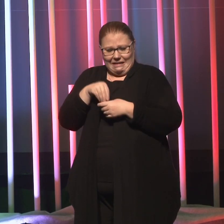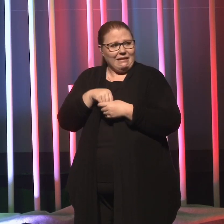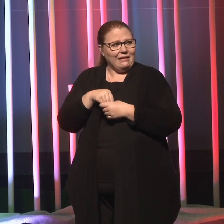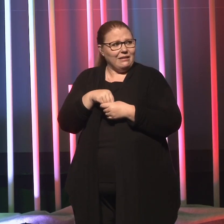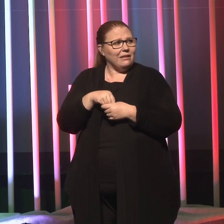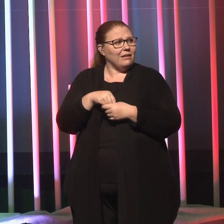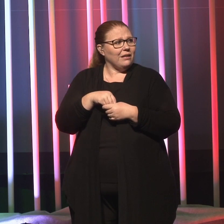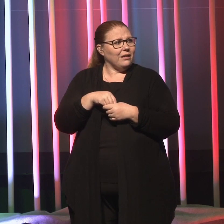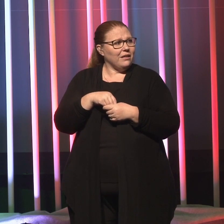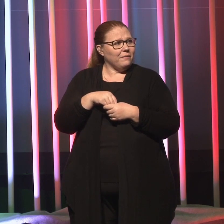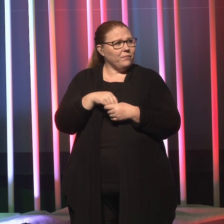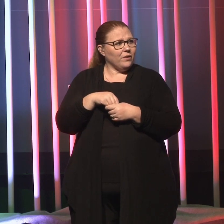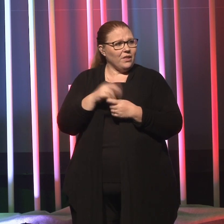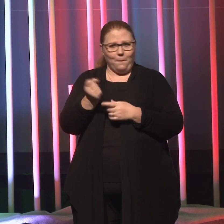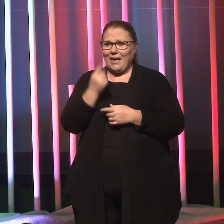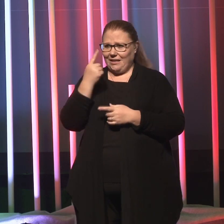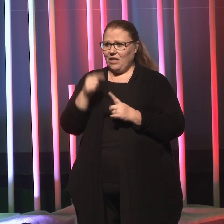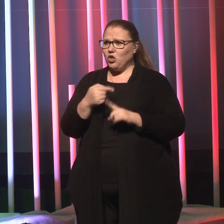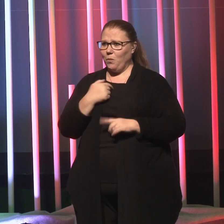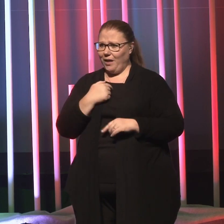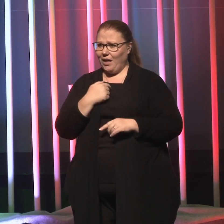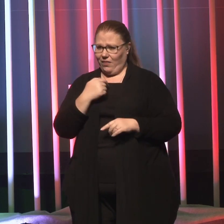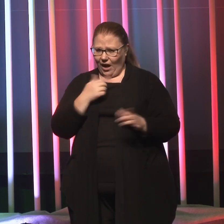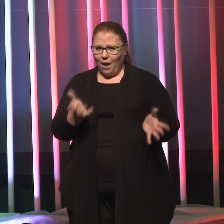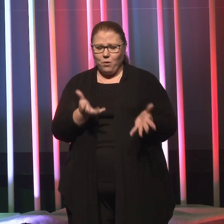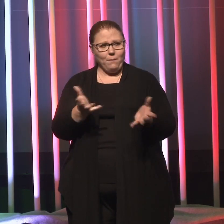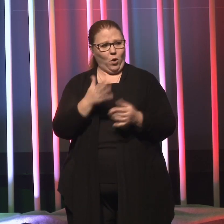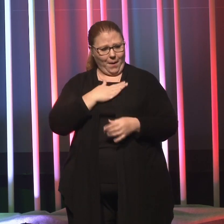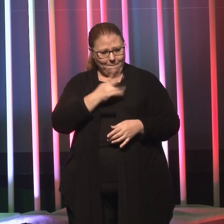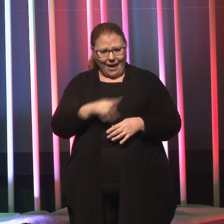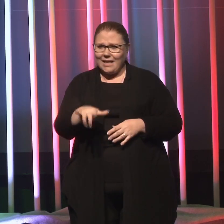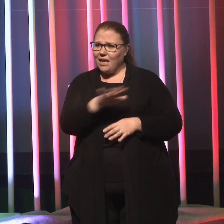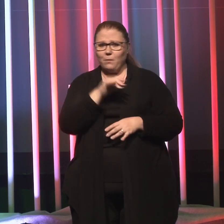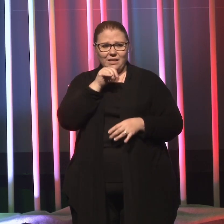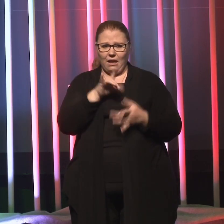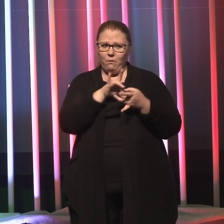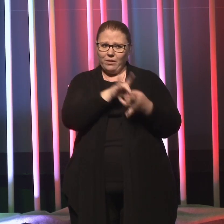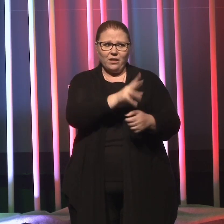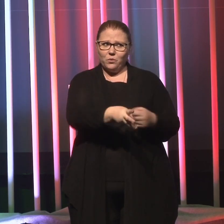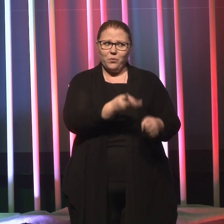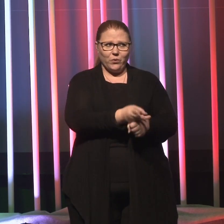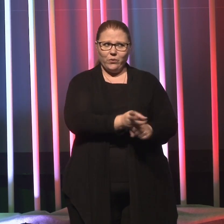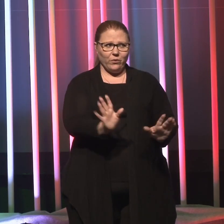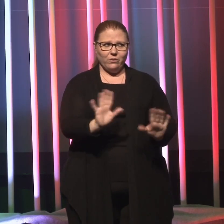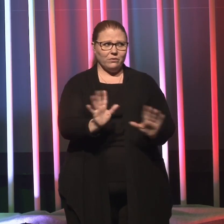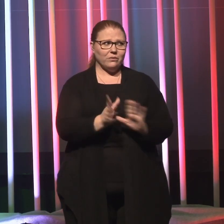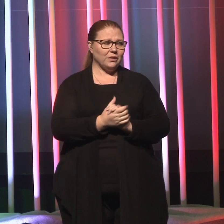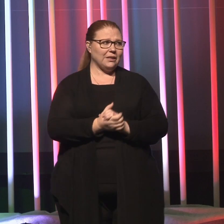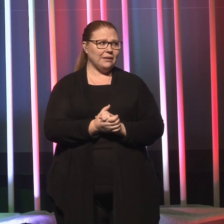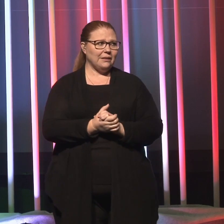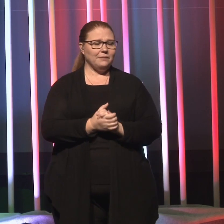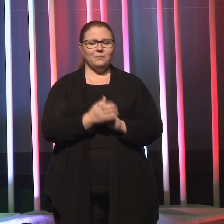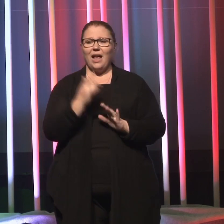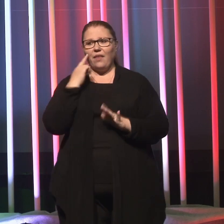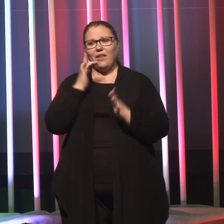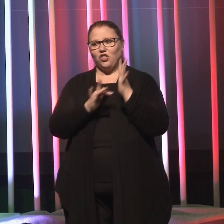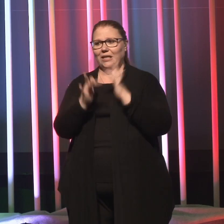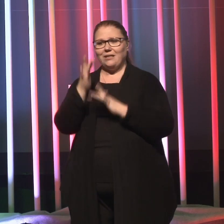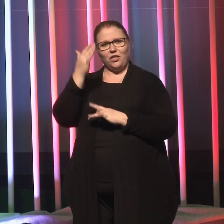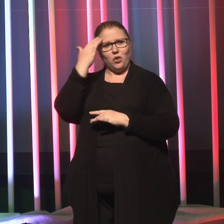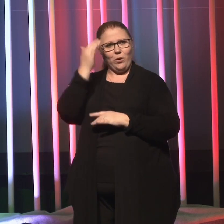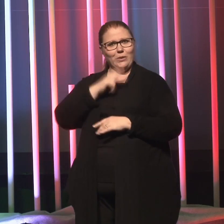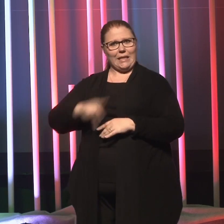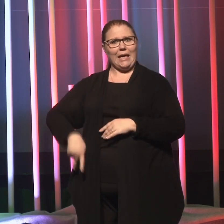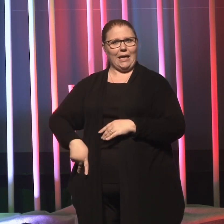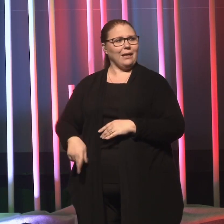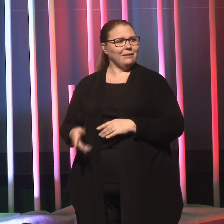the one that makes the most sense to me, the one that I promote, like my kingdom's not of this world. Now, I think Jesus knew he was the king. I